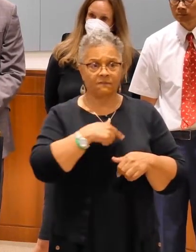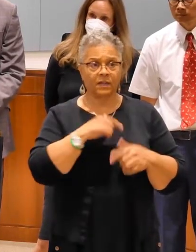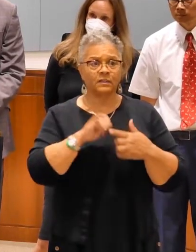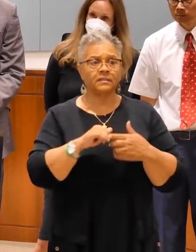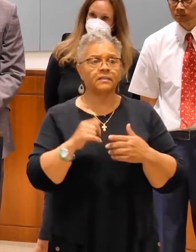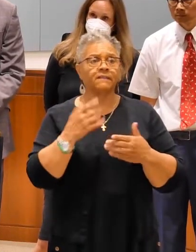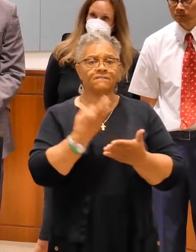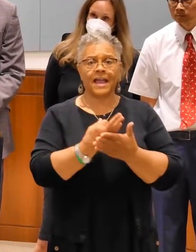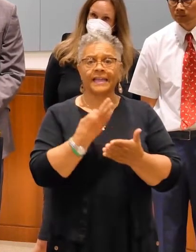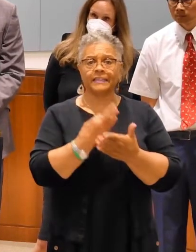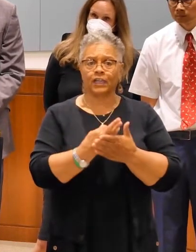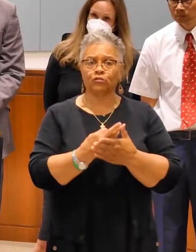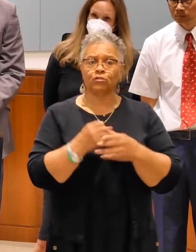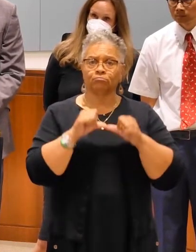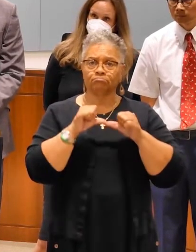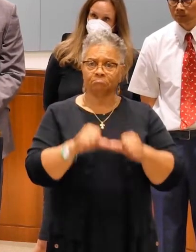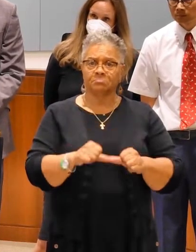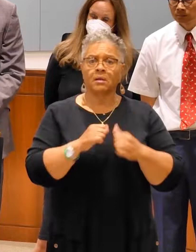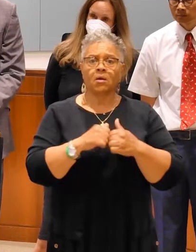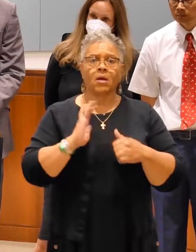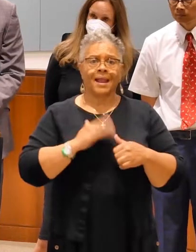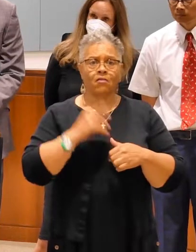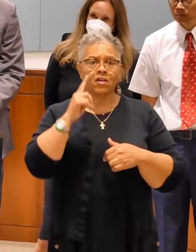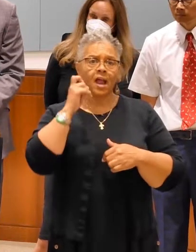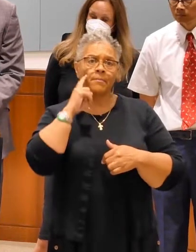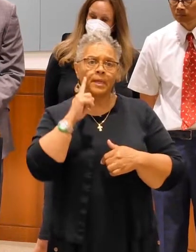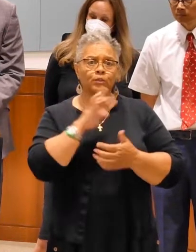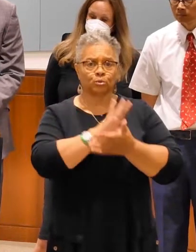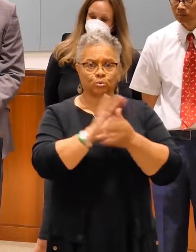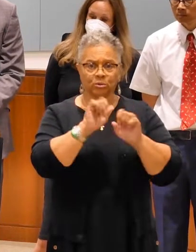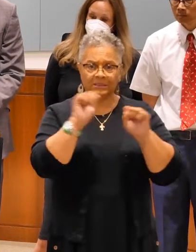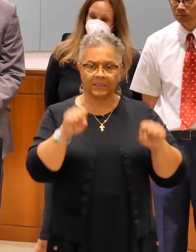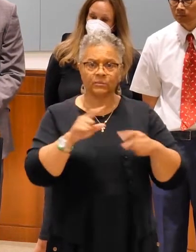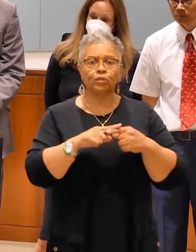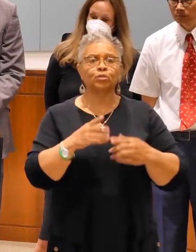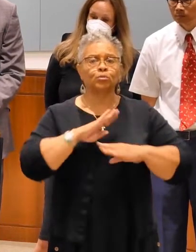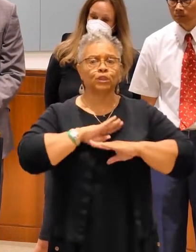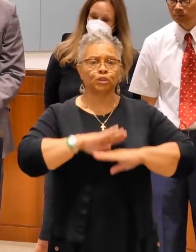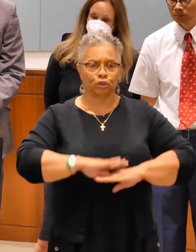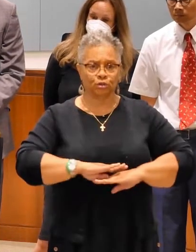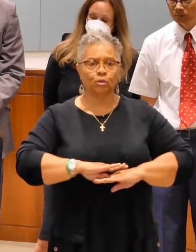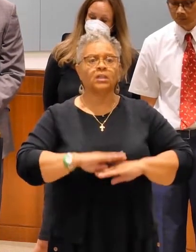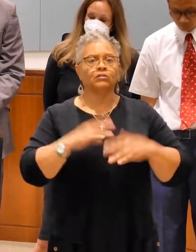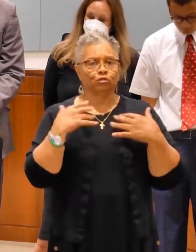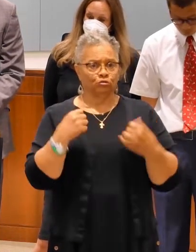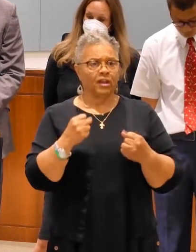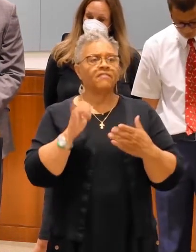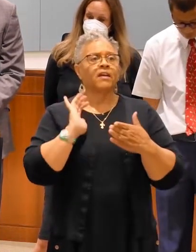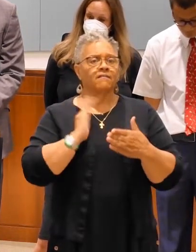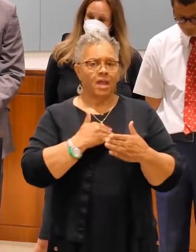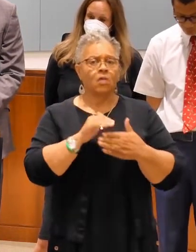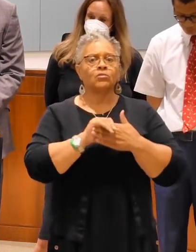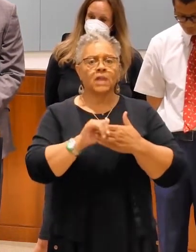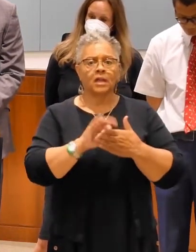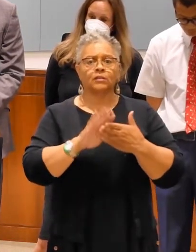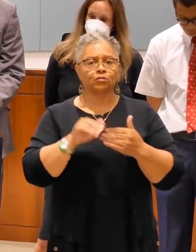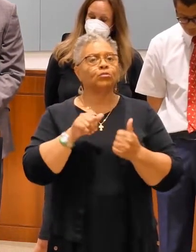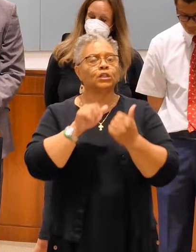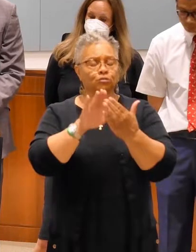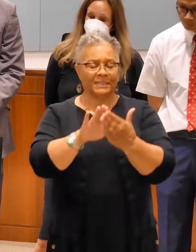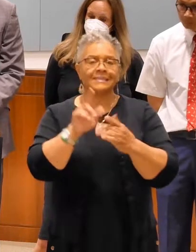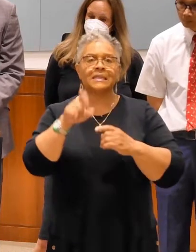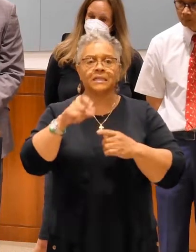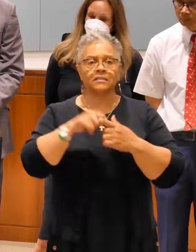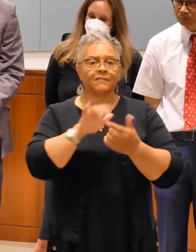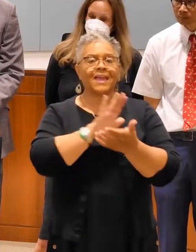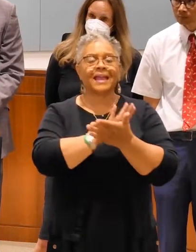our government entities, particularly our school system, to ensure the viability of those dollars are addressing the needs that we have for the academic